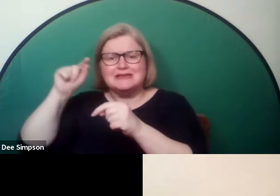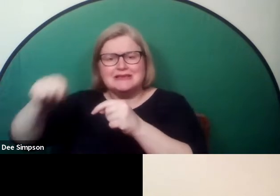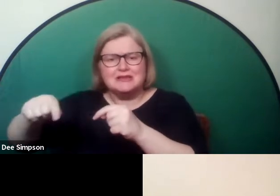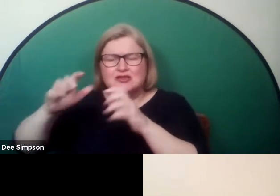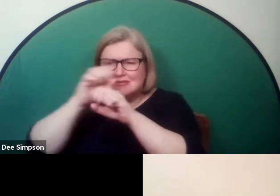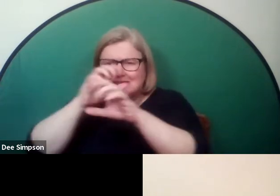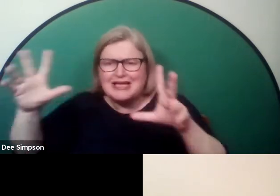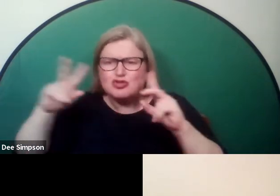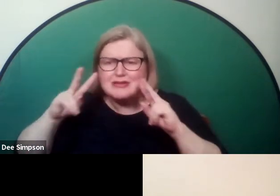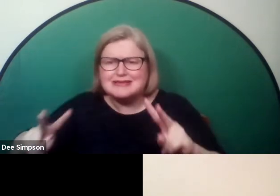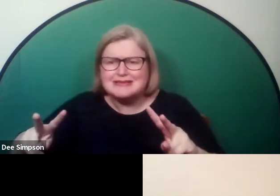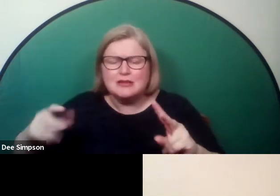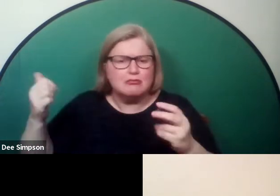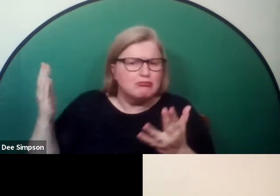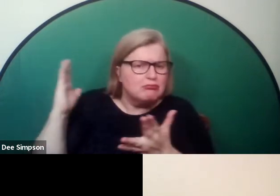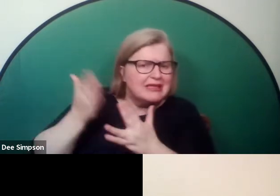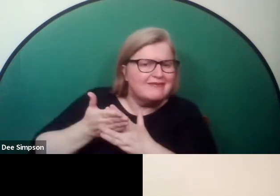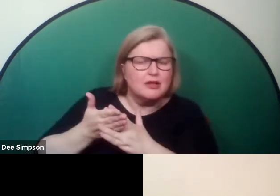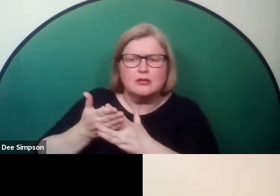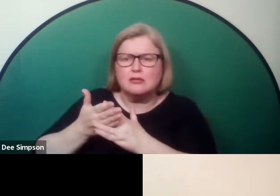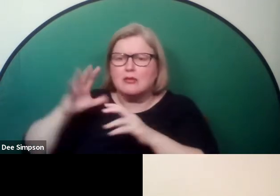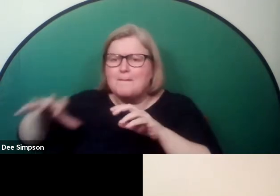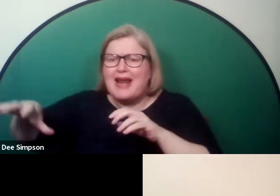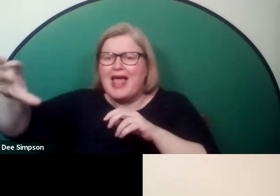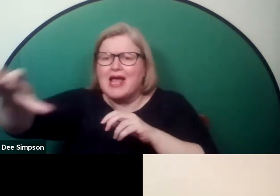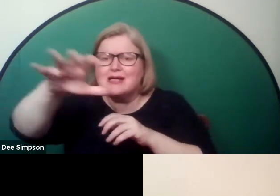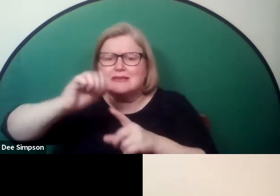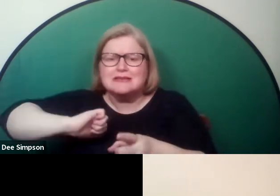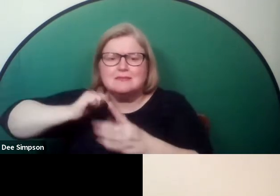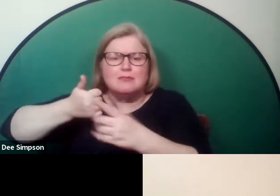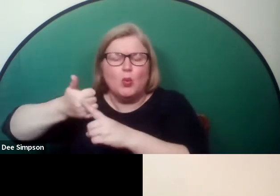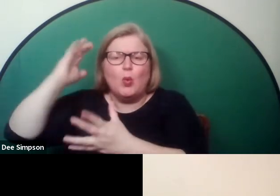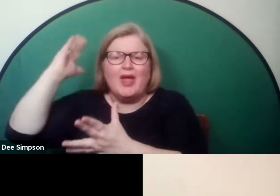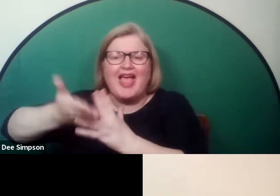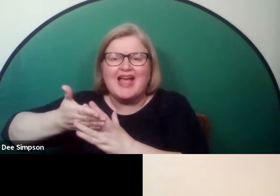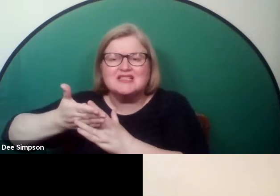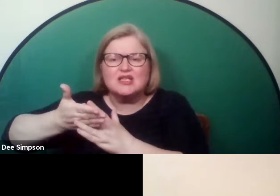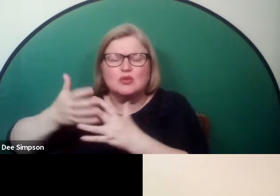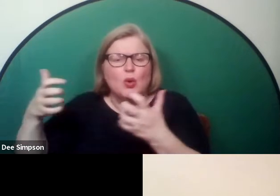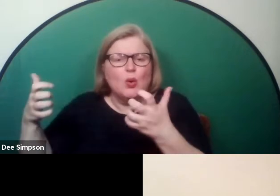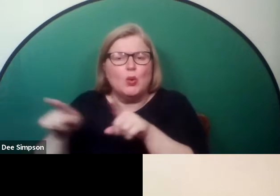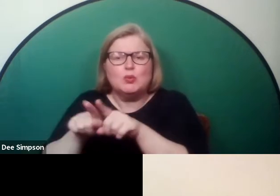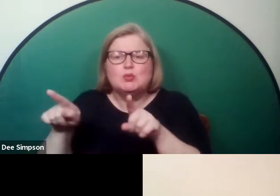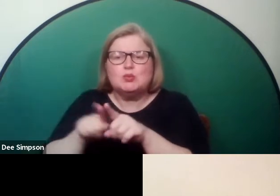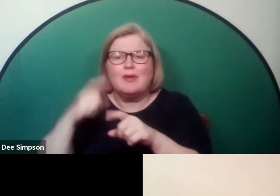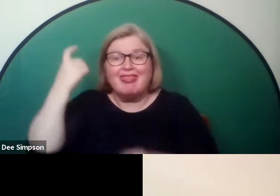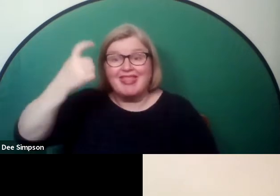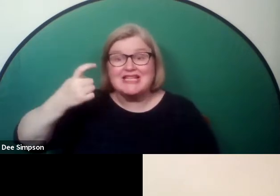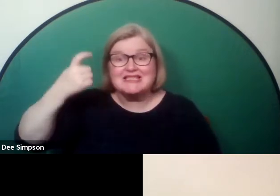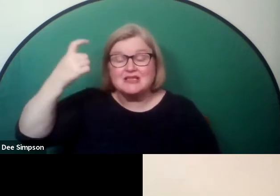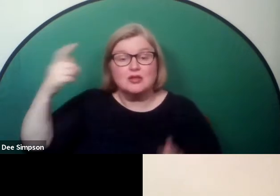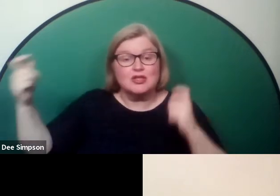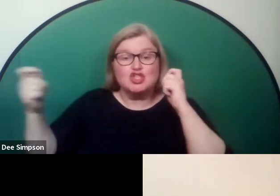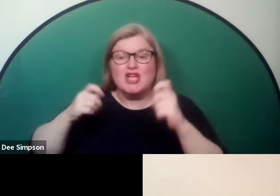this image, any intervention placed here to support accessibility and inclusion is also going to have to consider things like